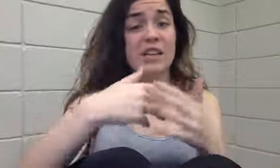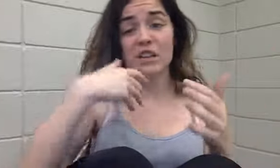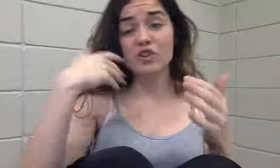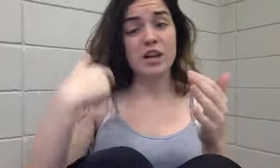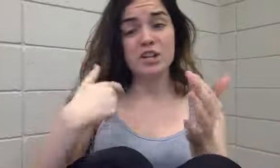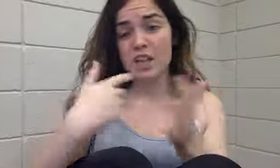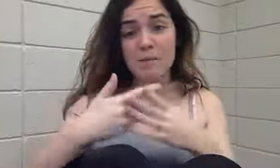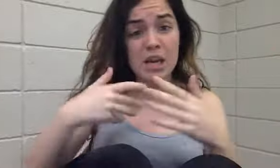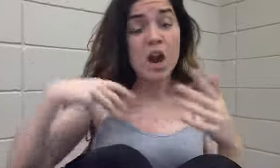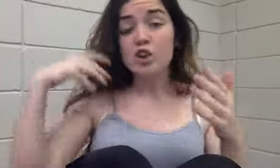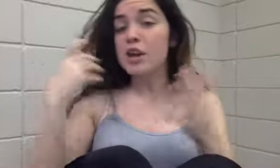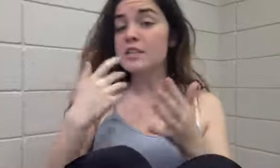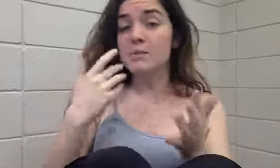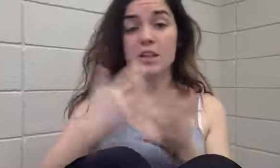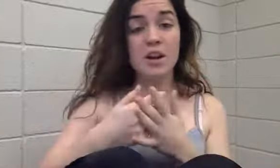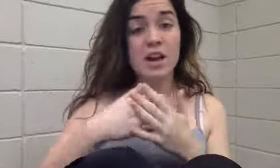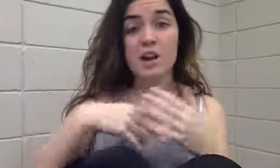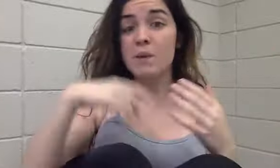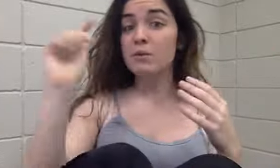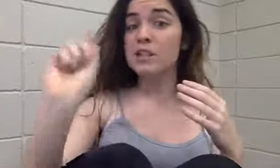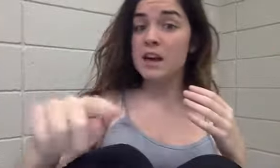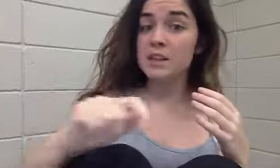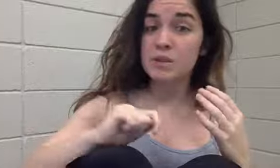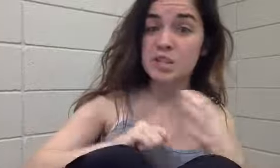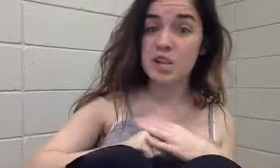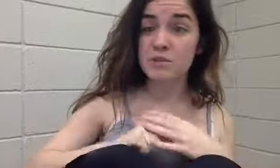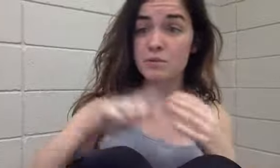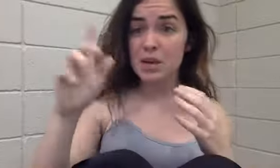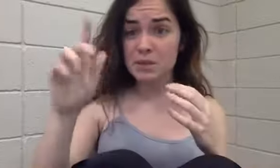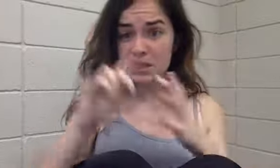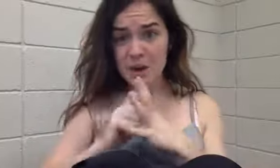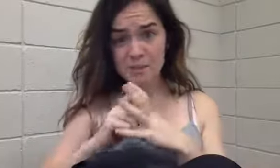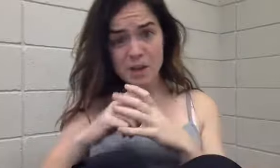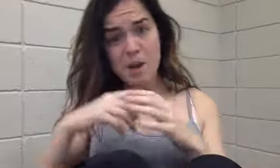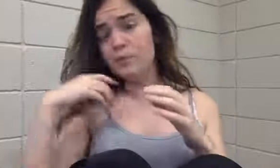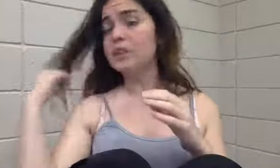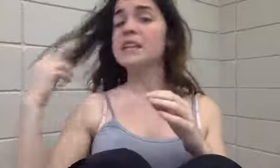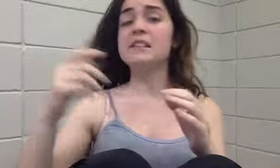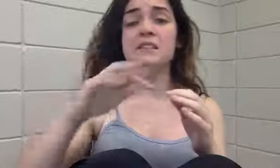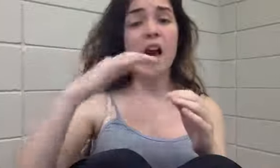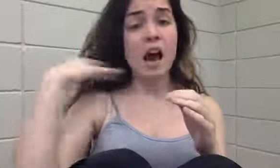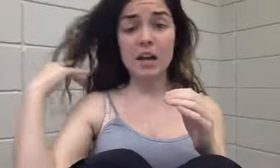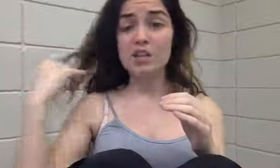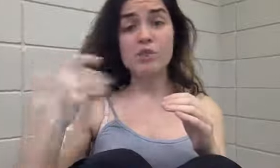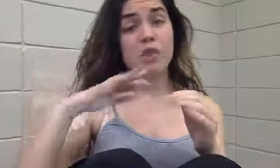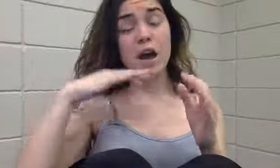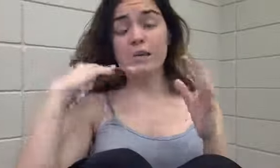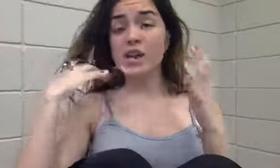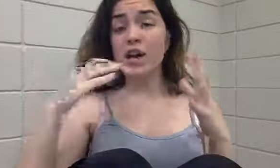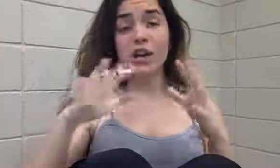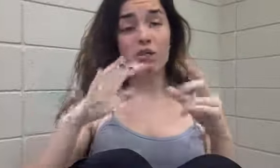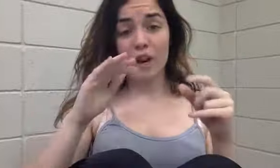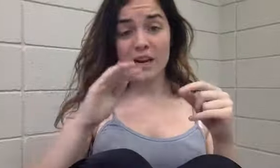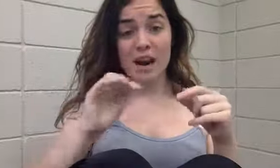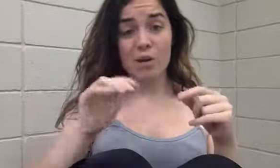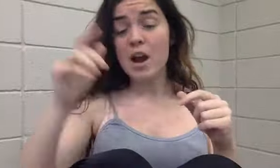they're trying to stop me, trying to stop Scary Carrie, by the way, sign the petition if you want to get me stopped, please, I'm telling you right now,